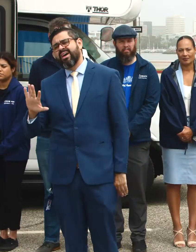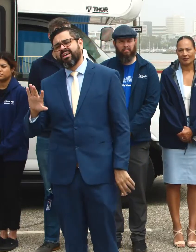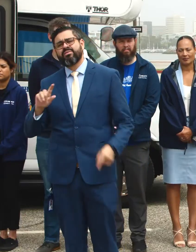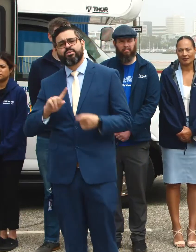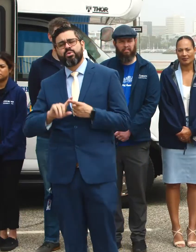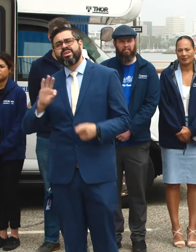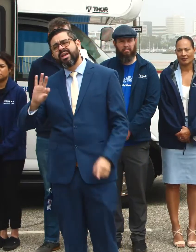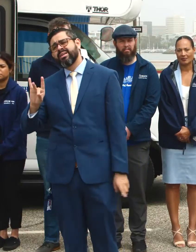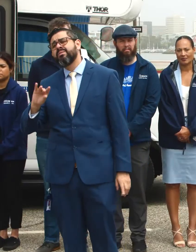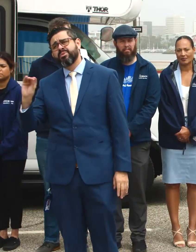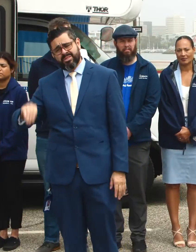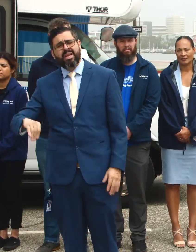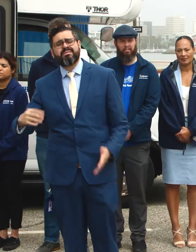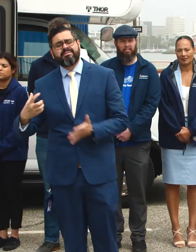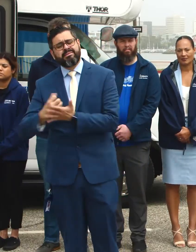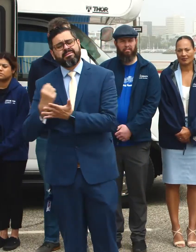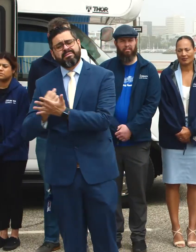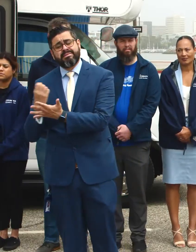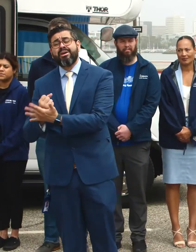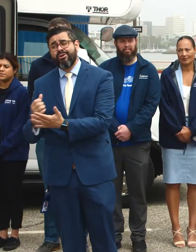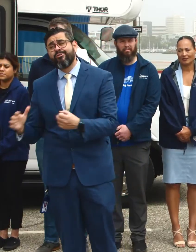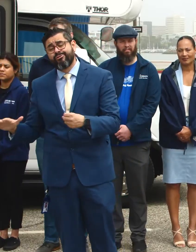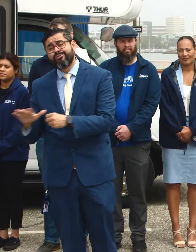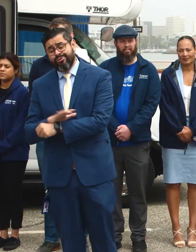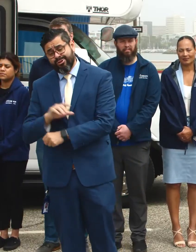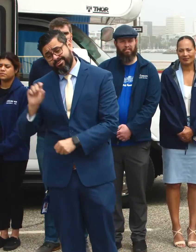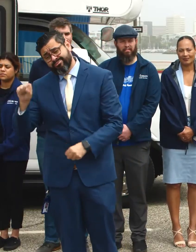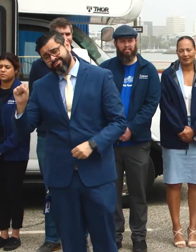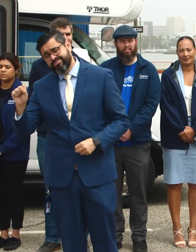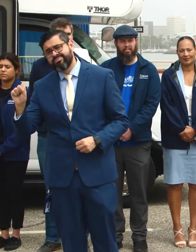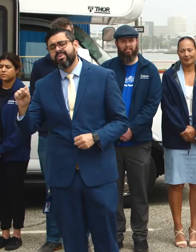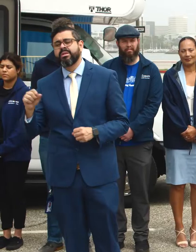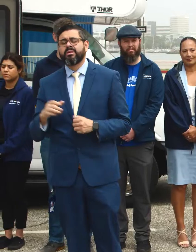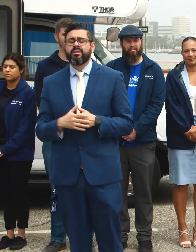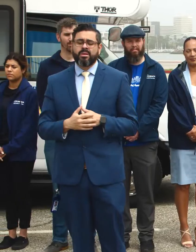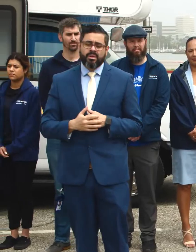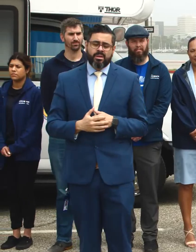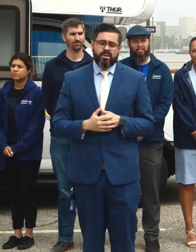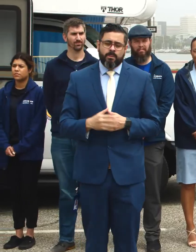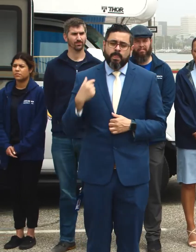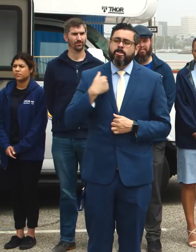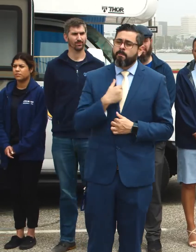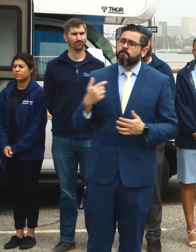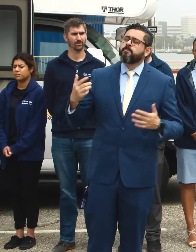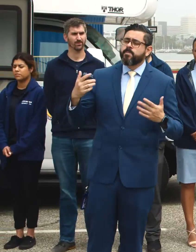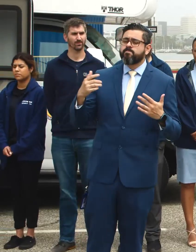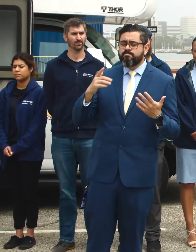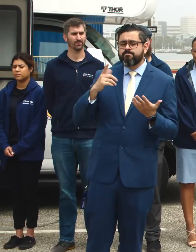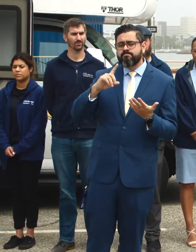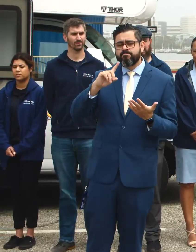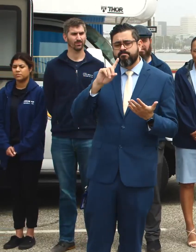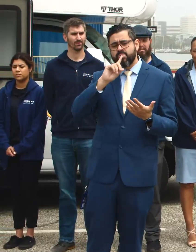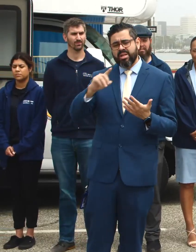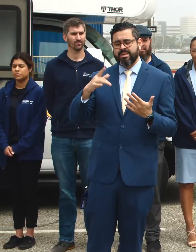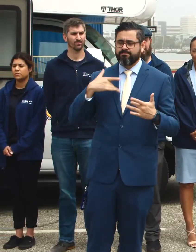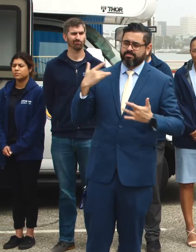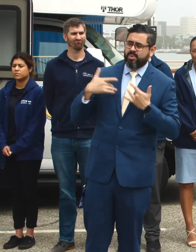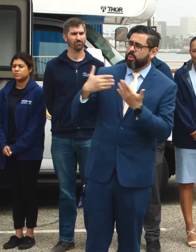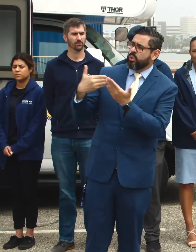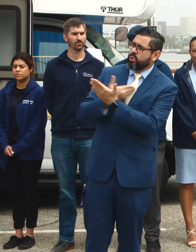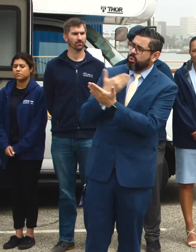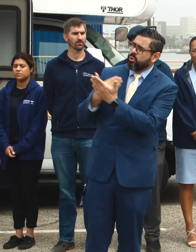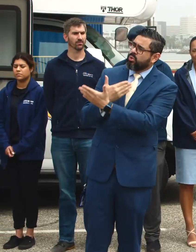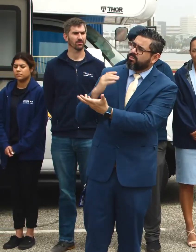98%. So they've been full going forward. And so we are looking for additional opportunities, as the mayor mentioned,